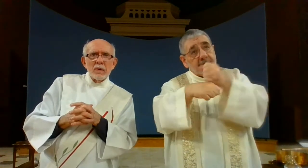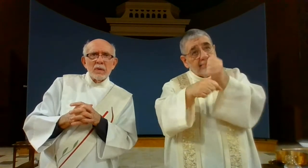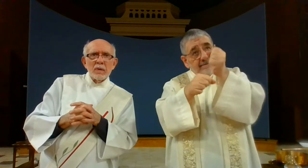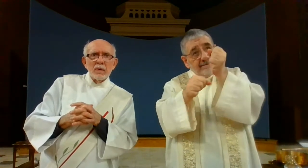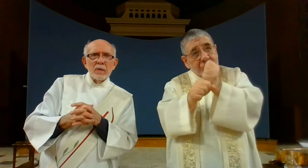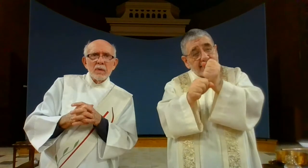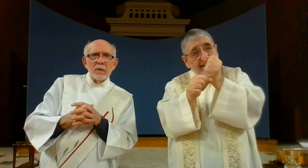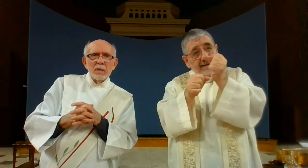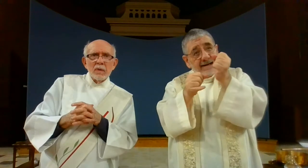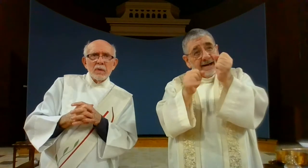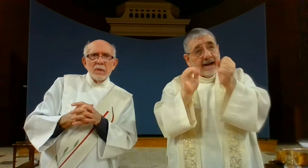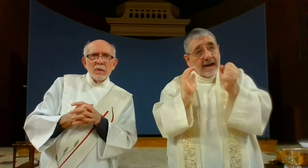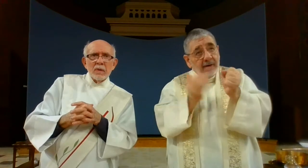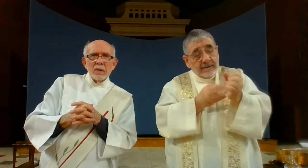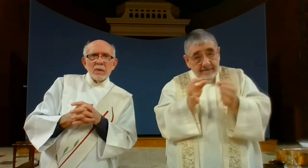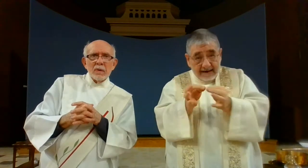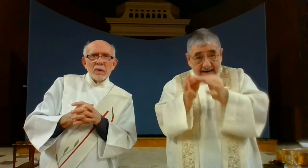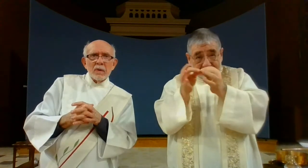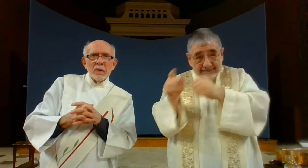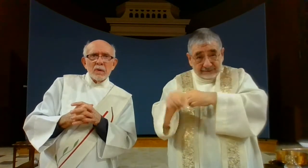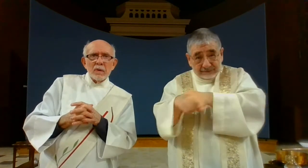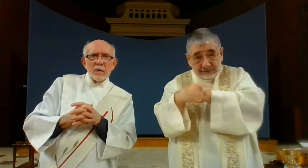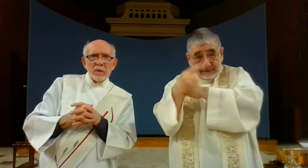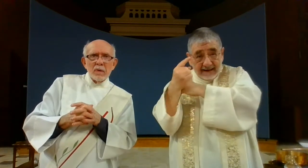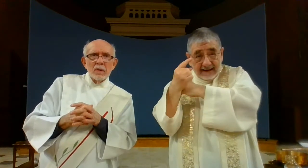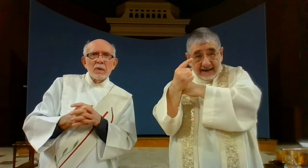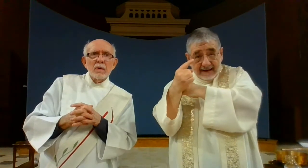Lord God, tonight we make our vow